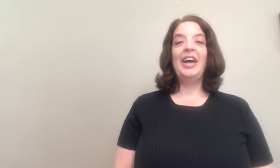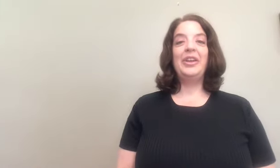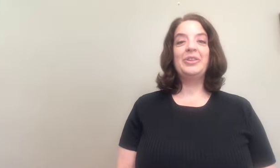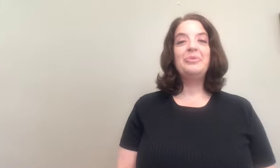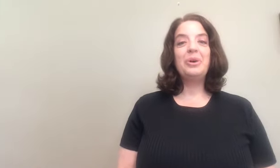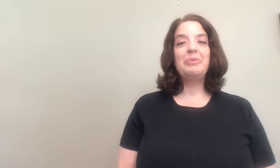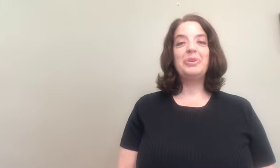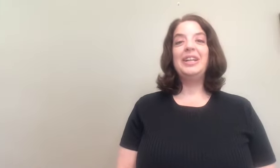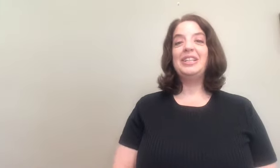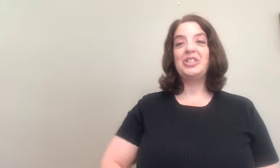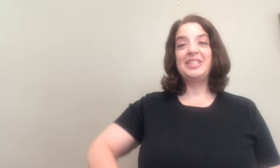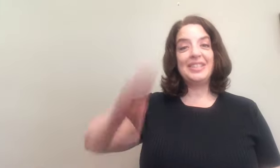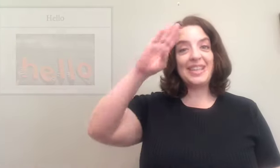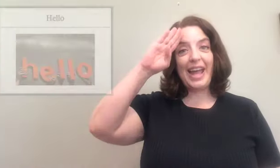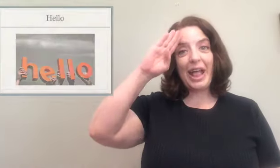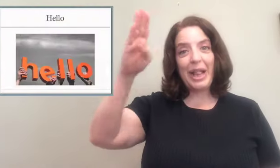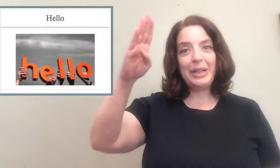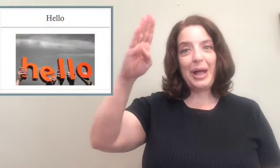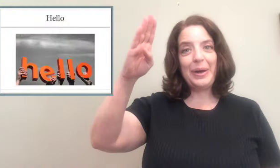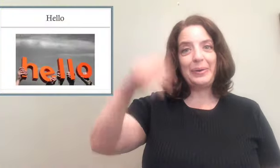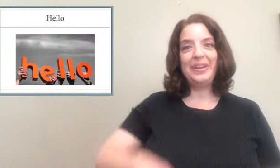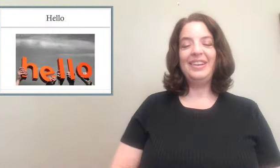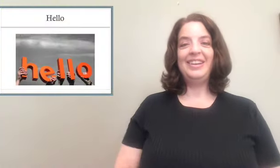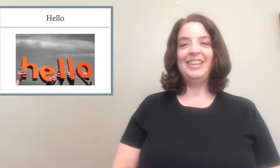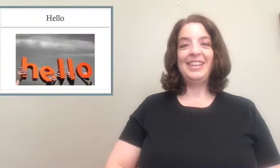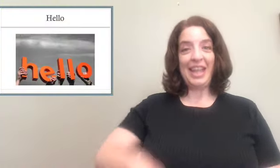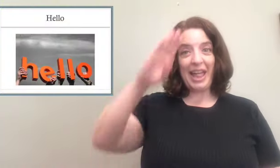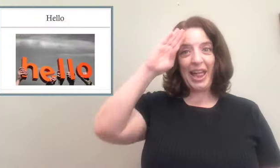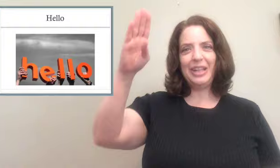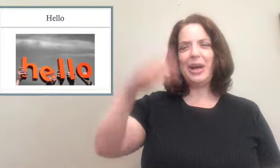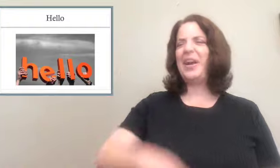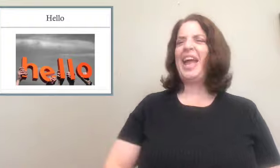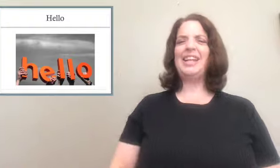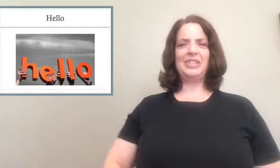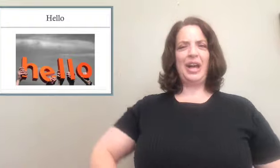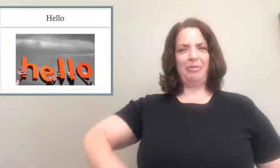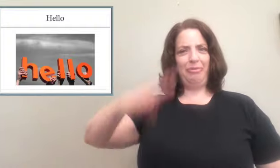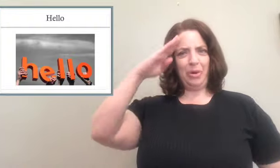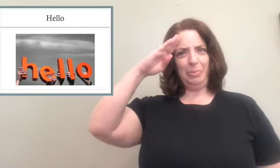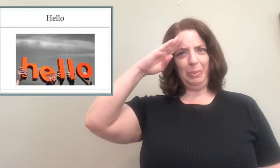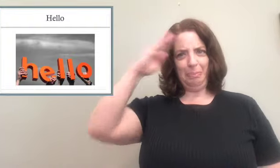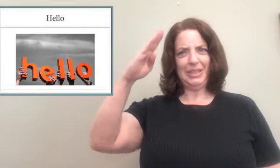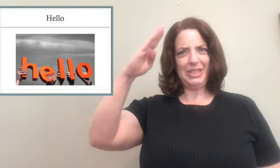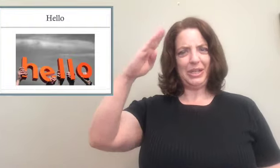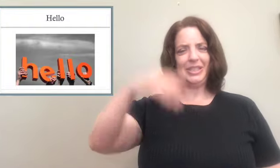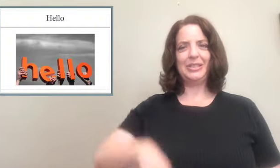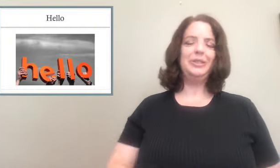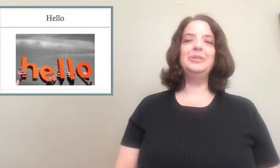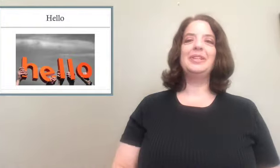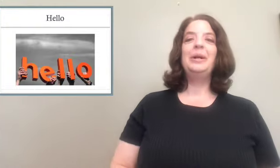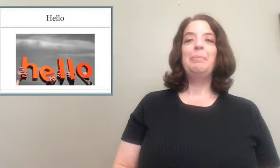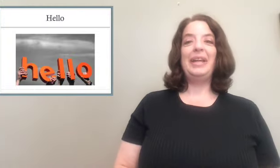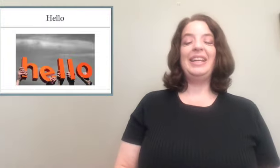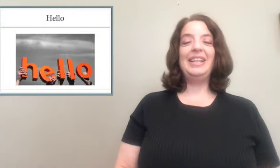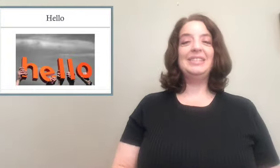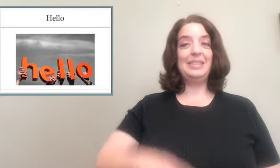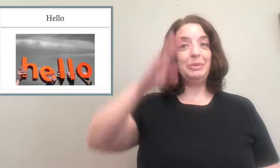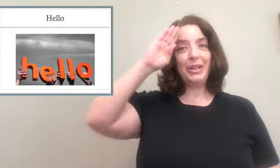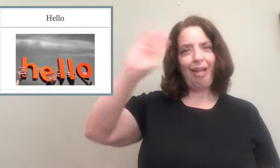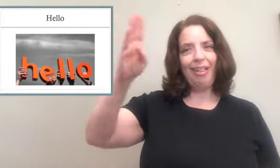Another form of greeting is just to say hello. Hello. It's not a formal military salute, but it is similar.